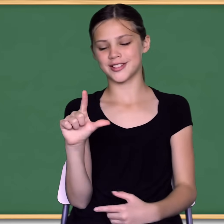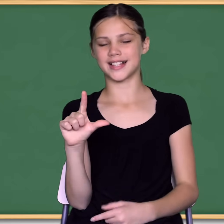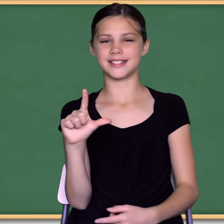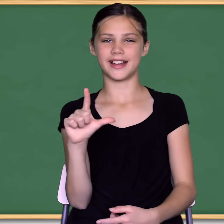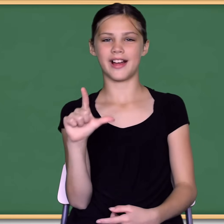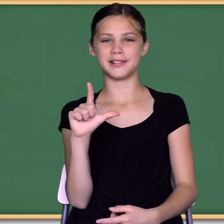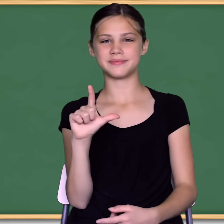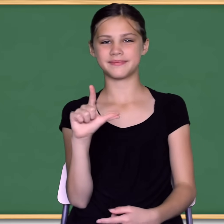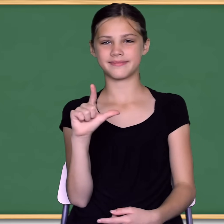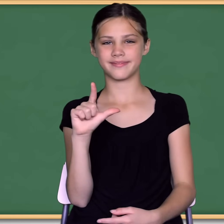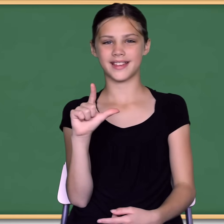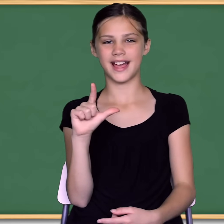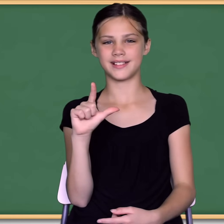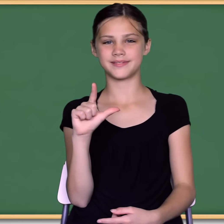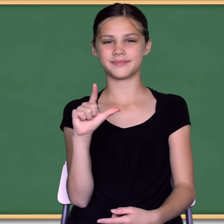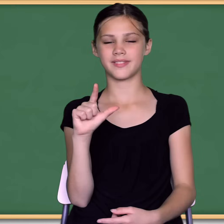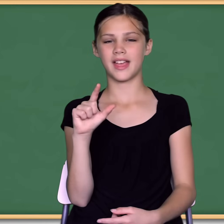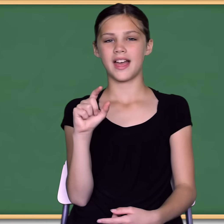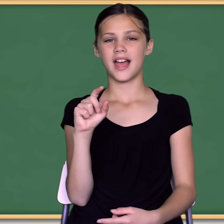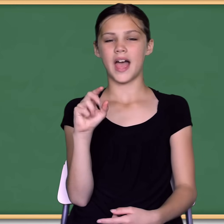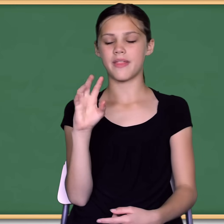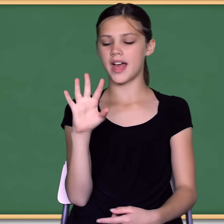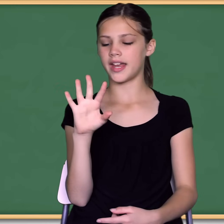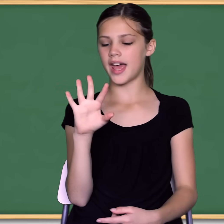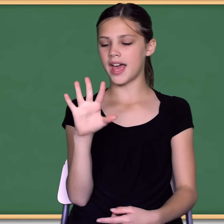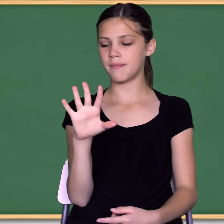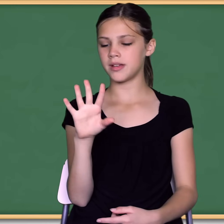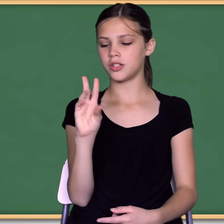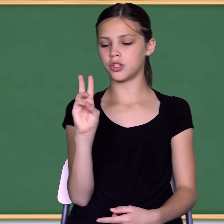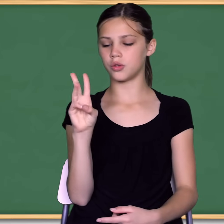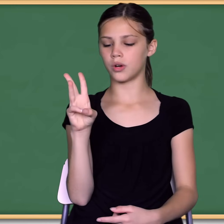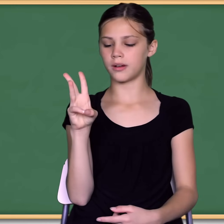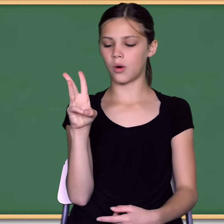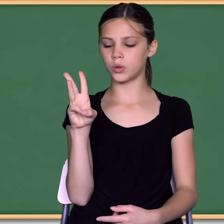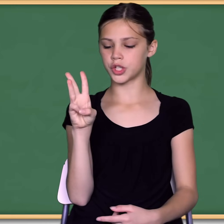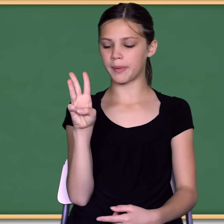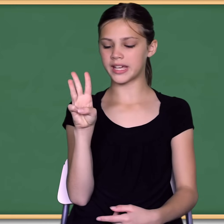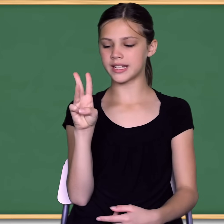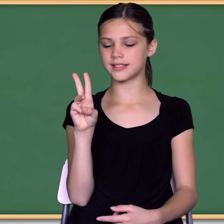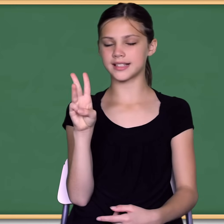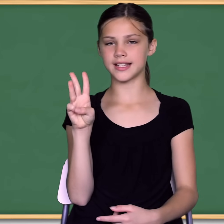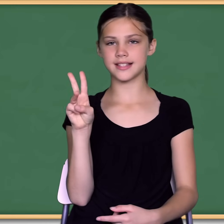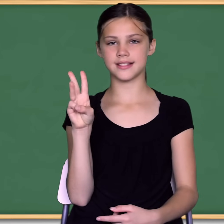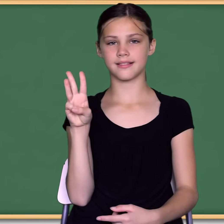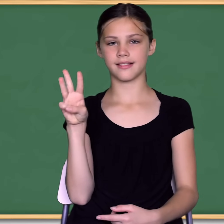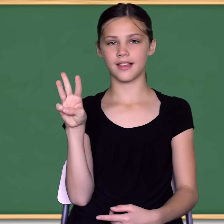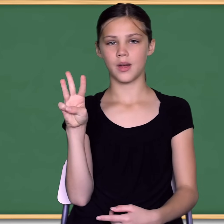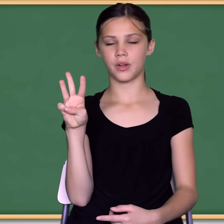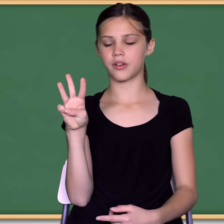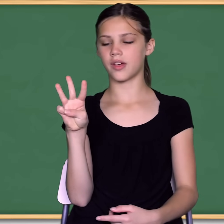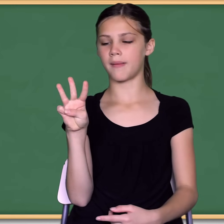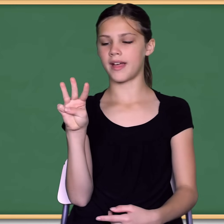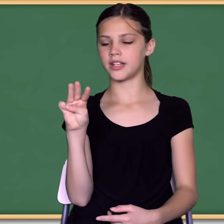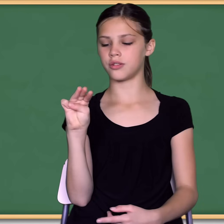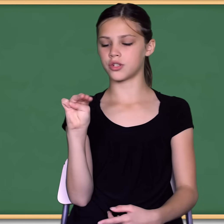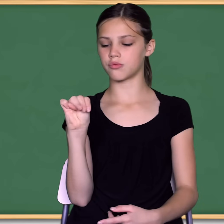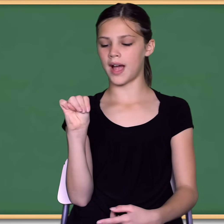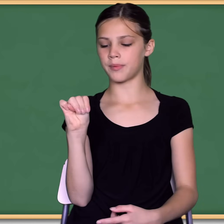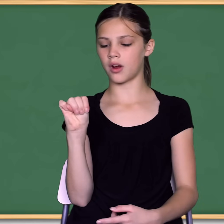looks like the letter L. L. And then M, you hold your pinky down like this with your thumb and you just wrap your